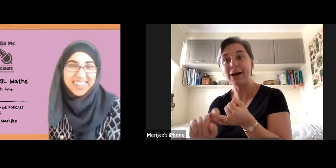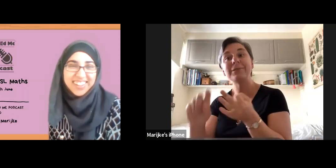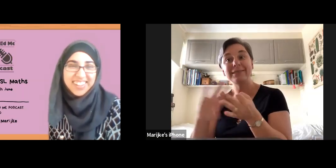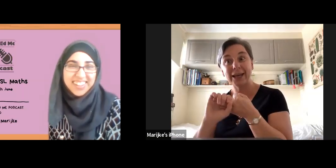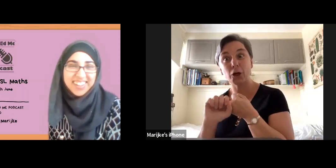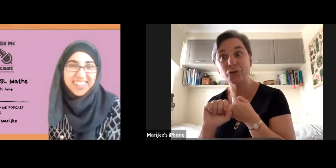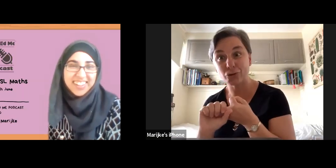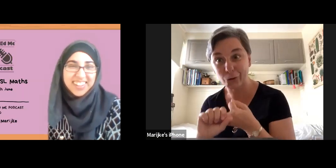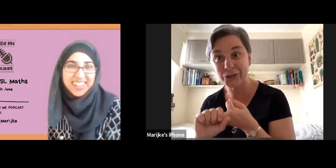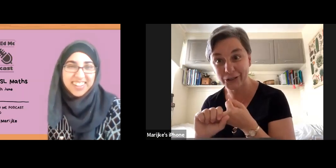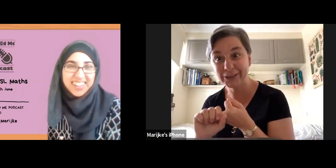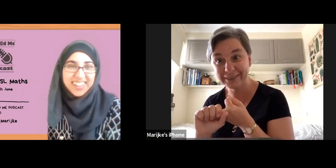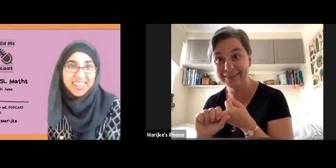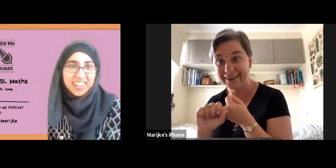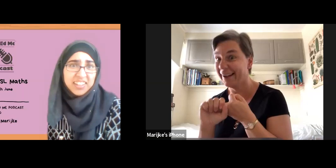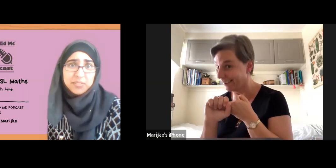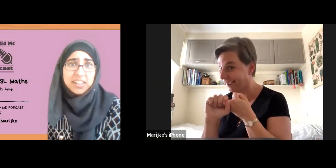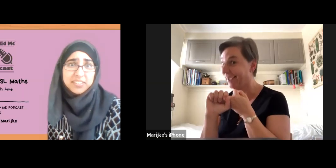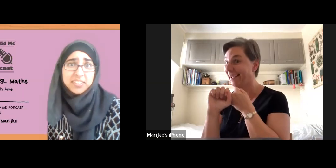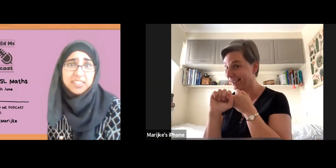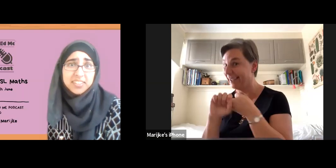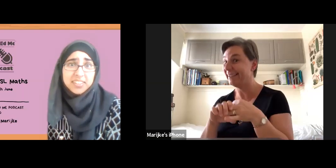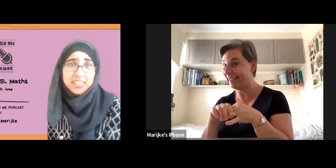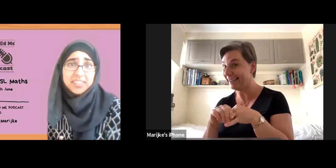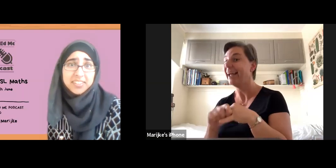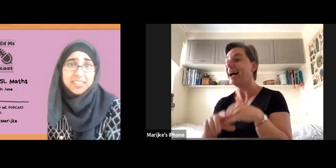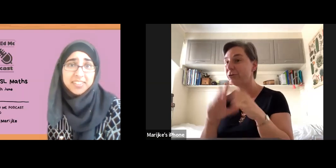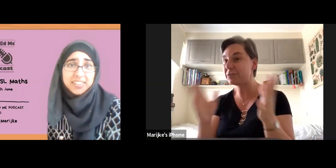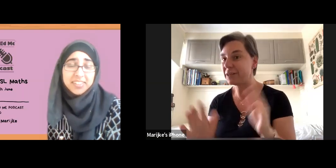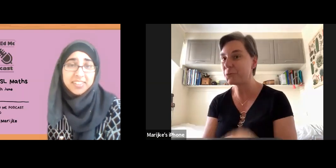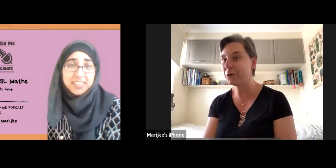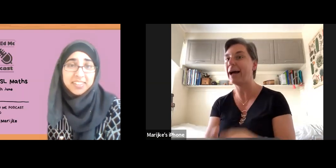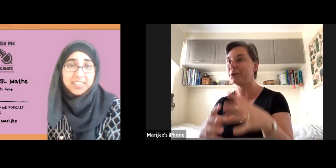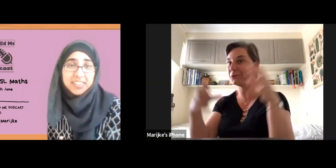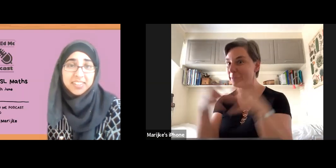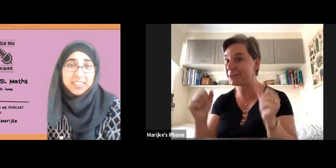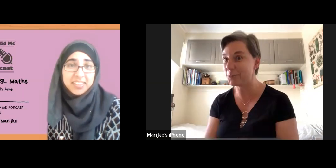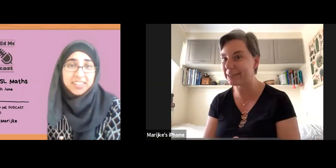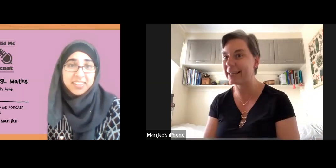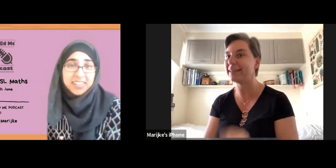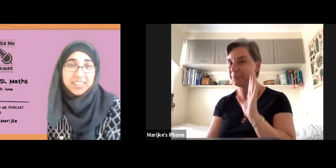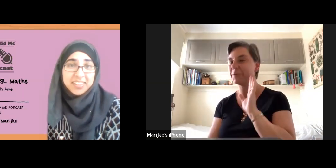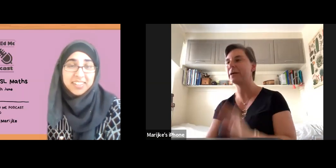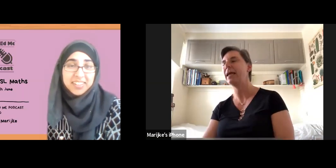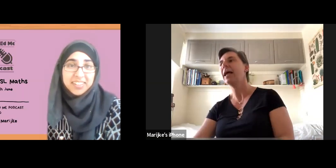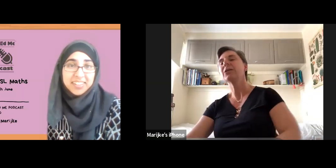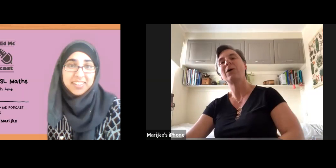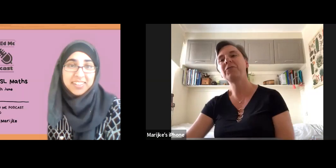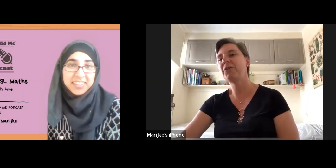was teaching construction. Wow. Yeah. How does the fridge work? How do you cement 2 bricks together? Okay. So after a year,